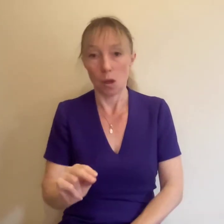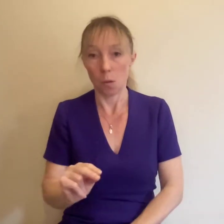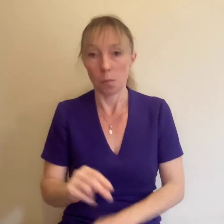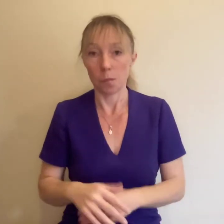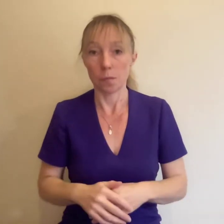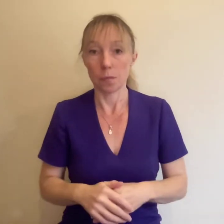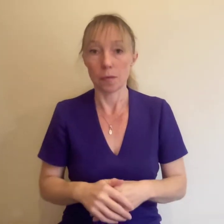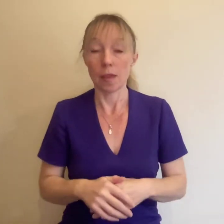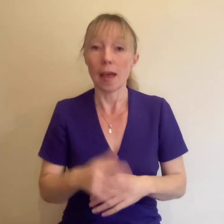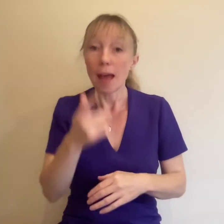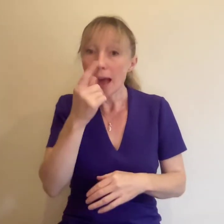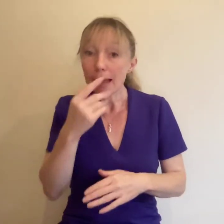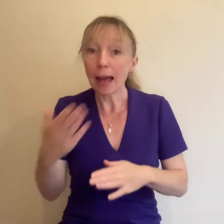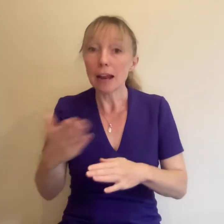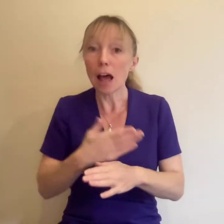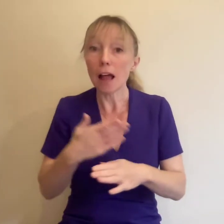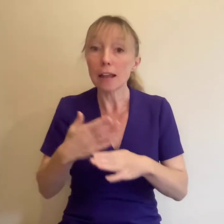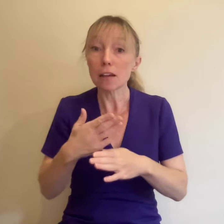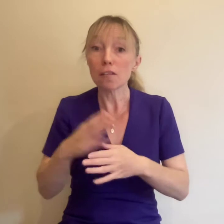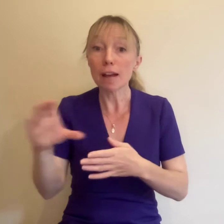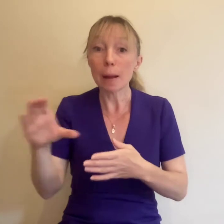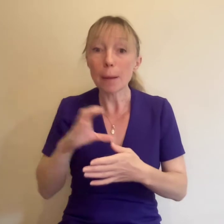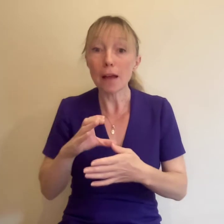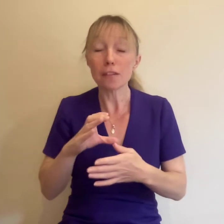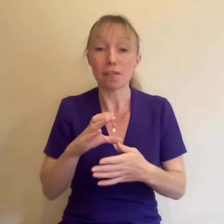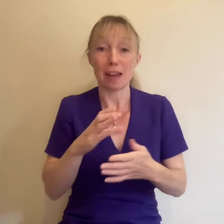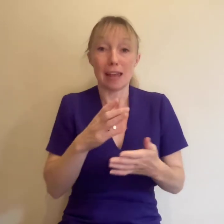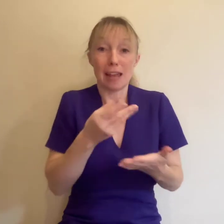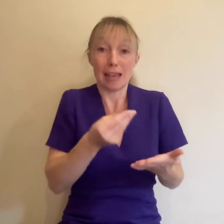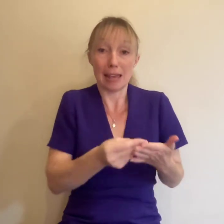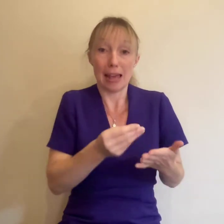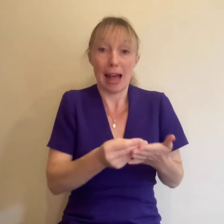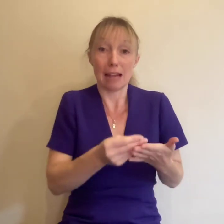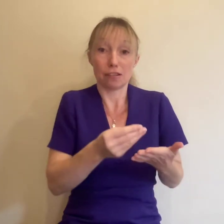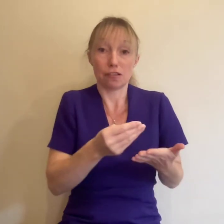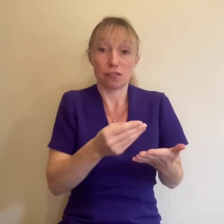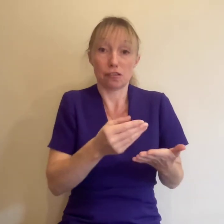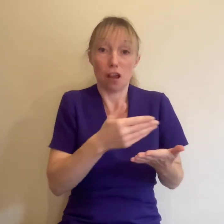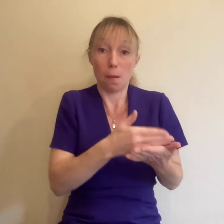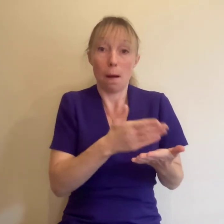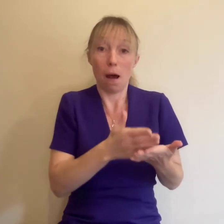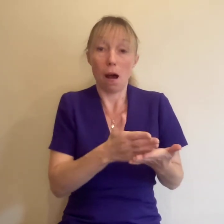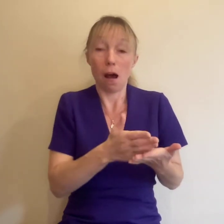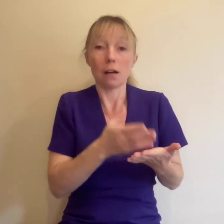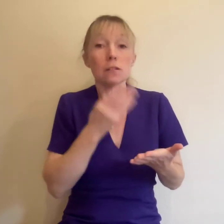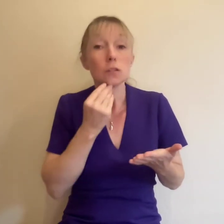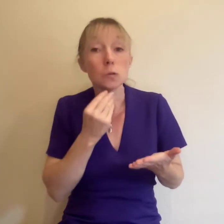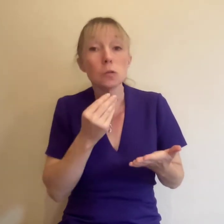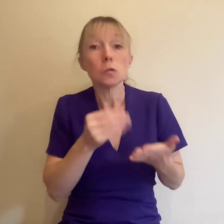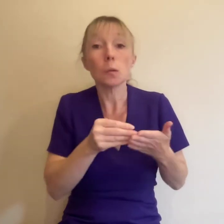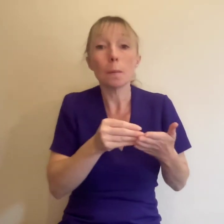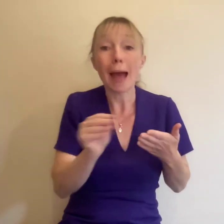Can the early career bursary cash bursary be used to pay for or pay off university fees